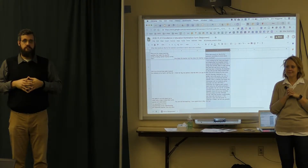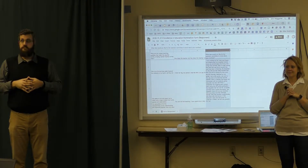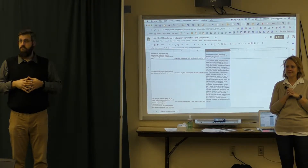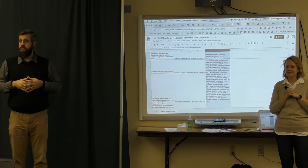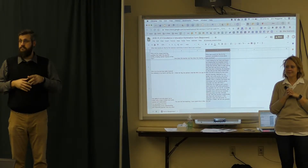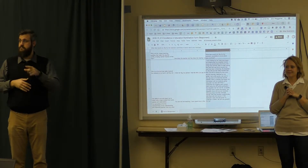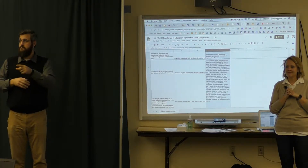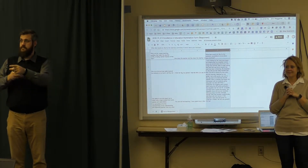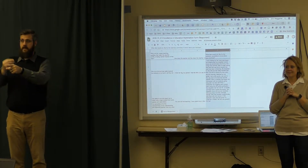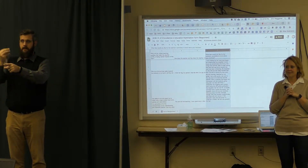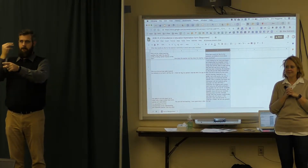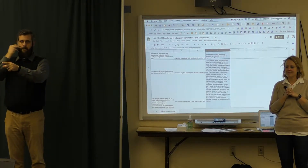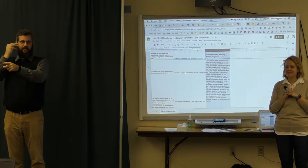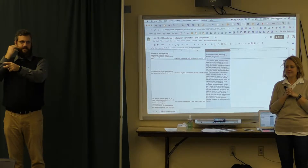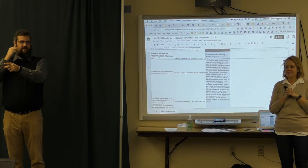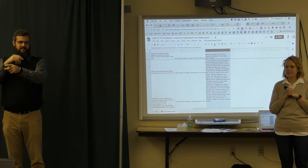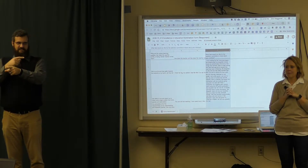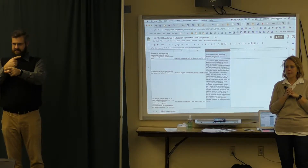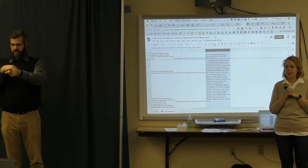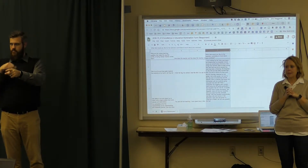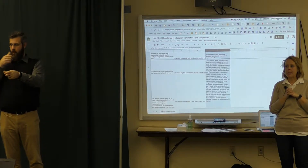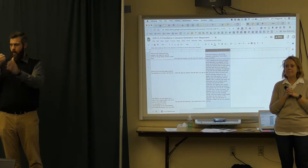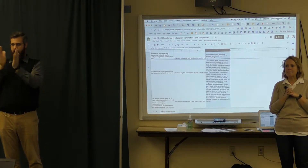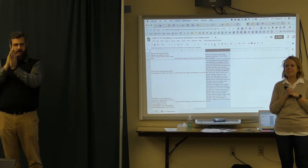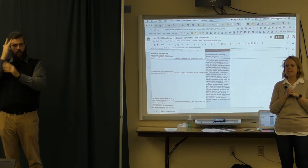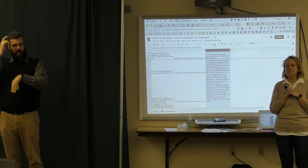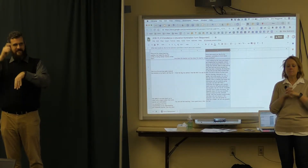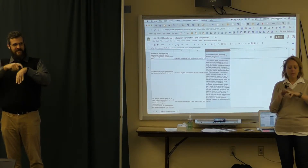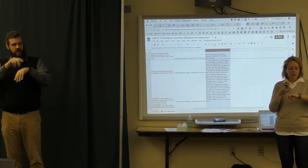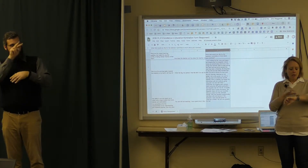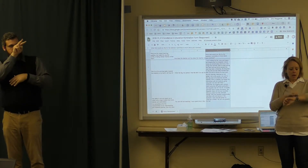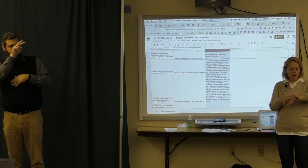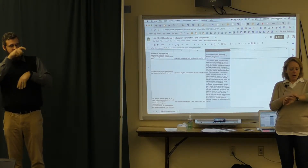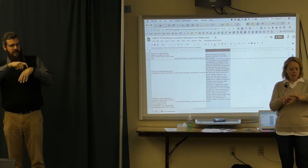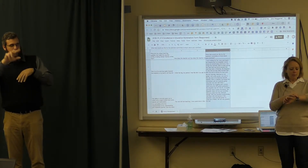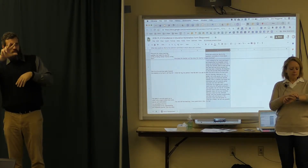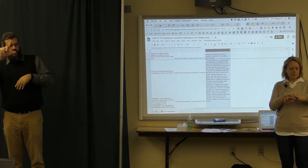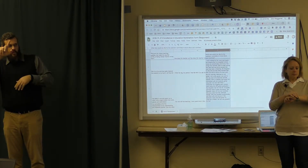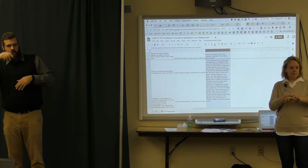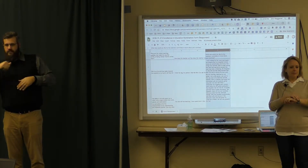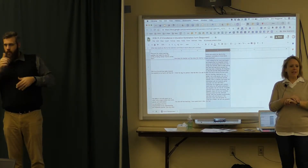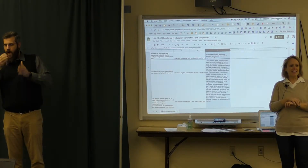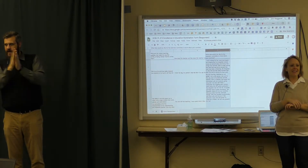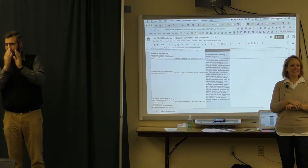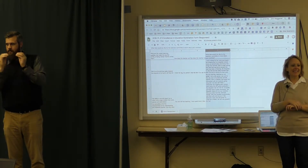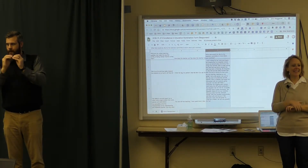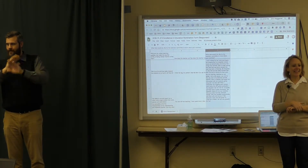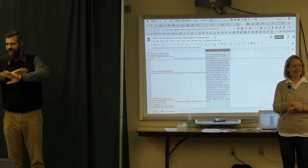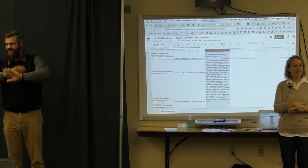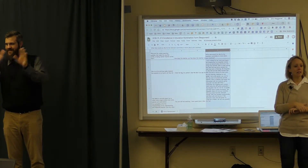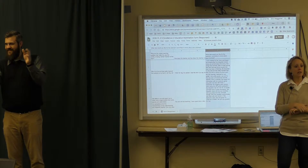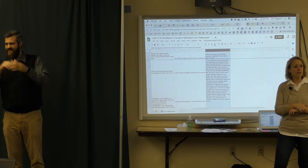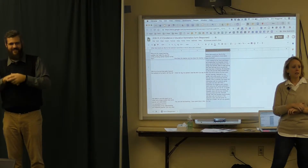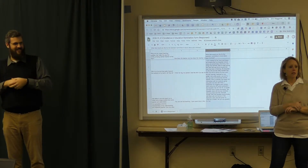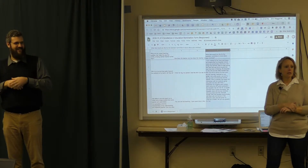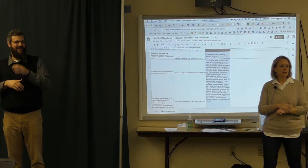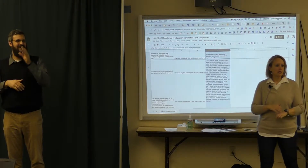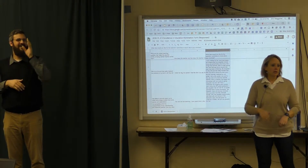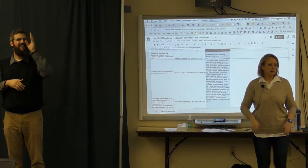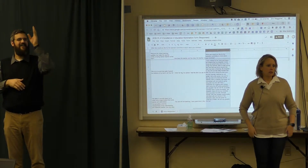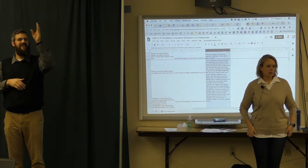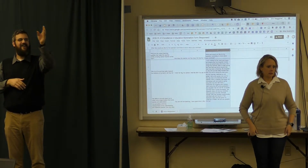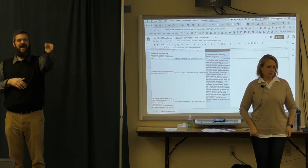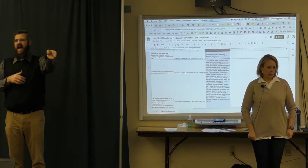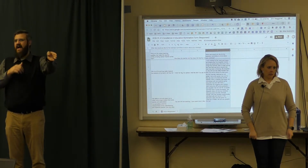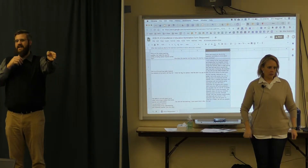They don't dare ask a question because they're wet looking at the clock. Right, I know. Well, but is this, all right, I don't mean to like keep